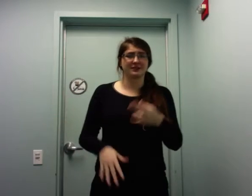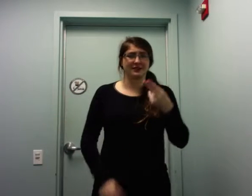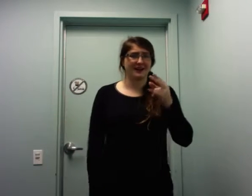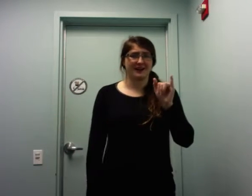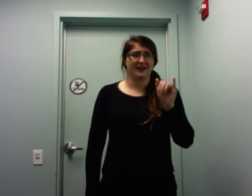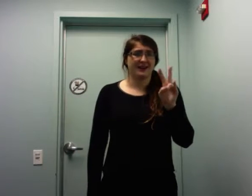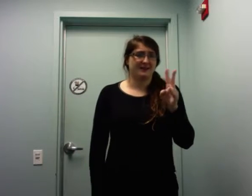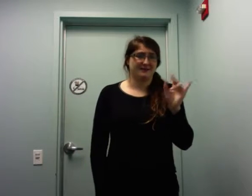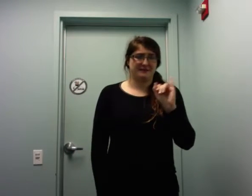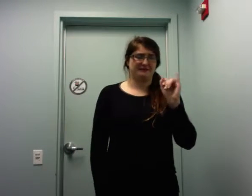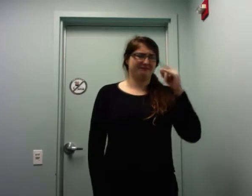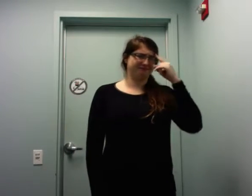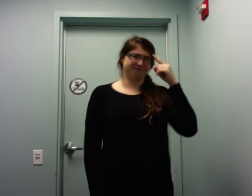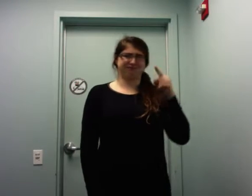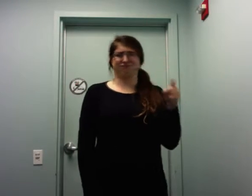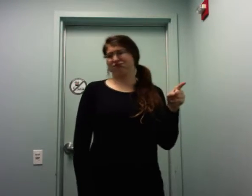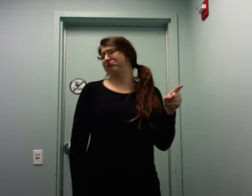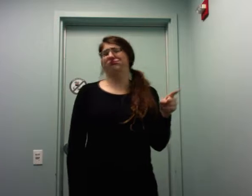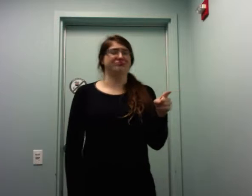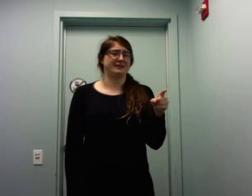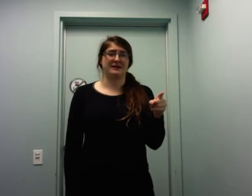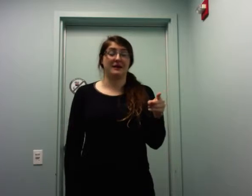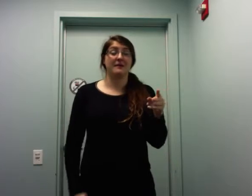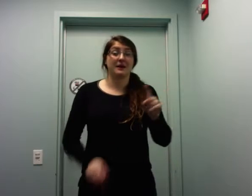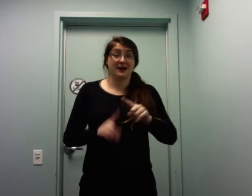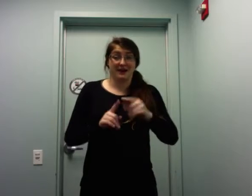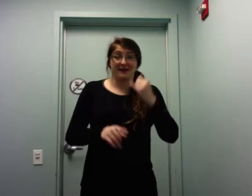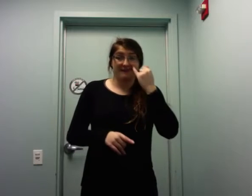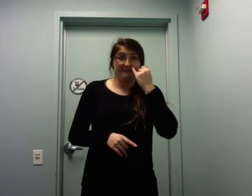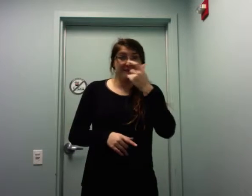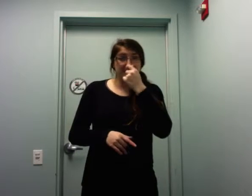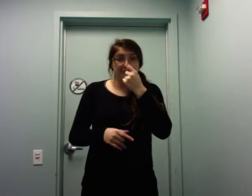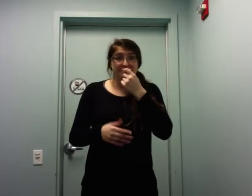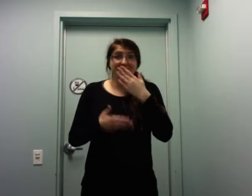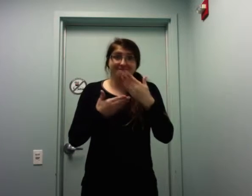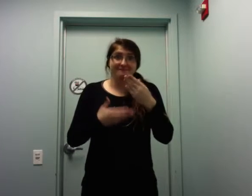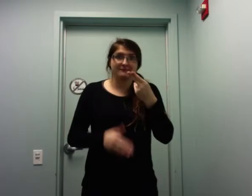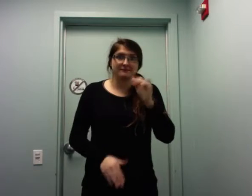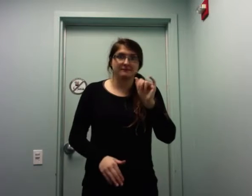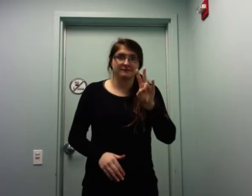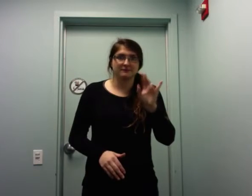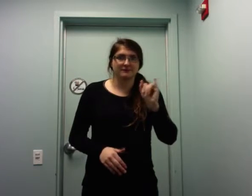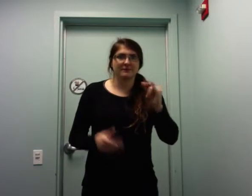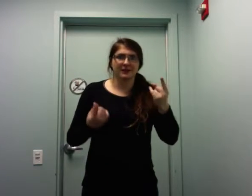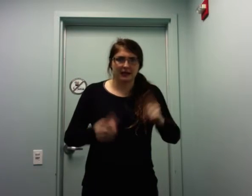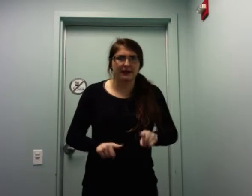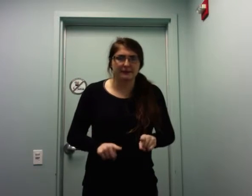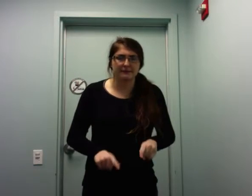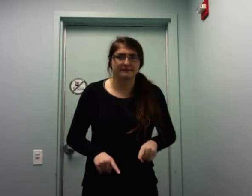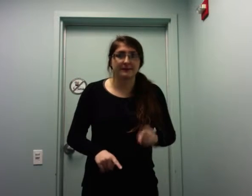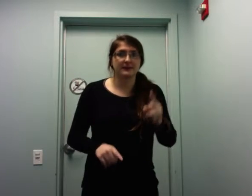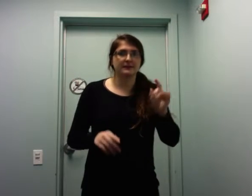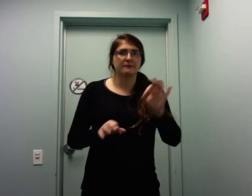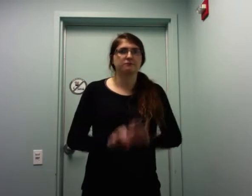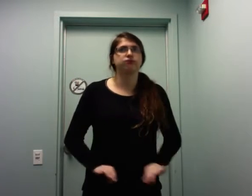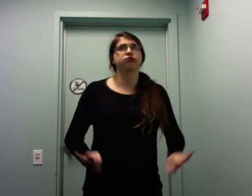may have contracted HIV infection. It's important to note these are what the symptoms may be like. So if a person doesn't or